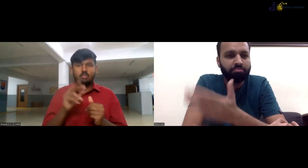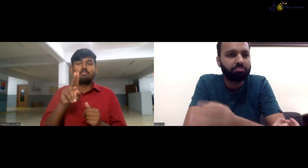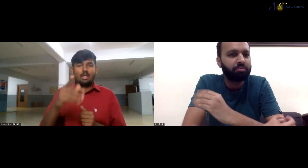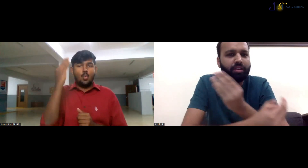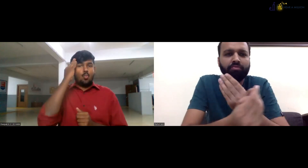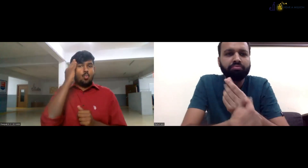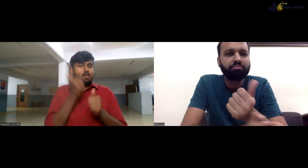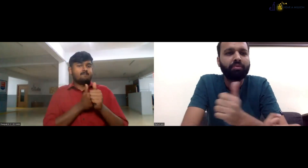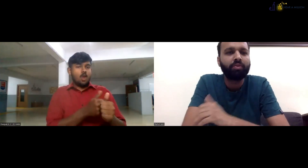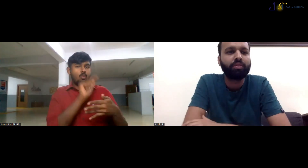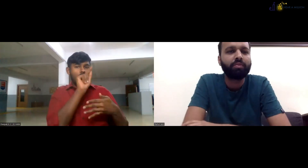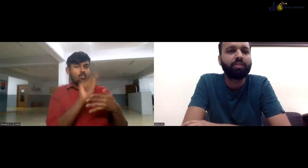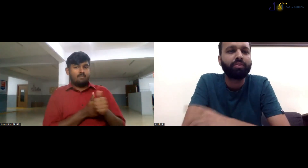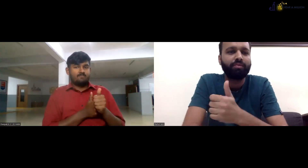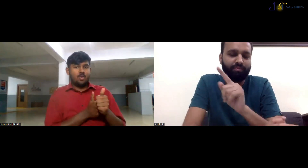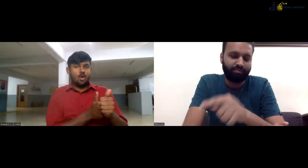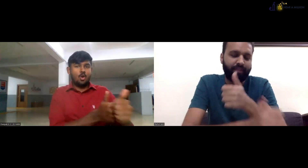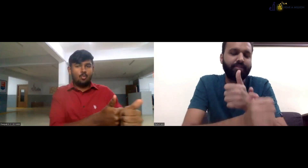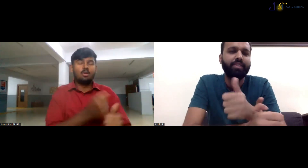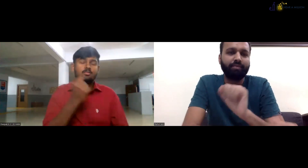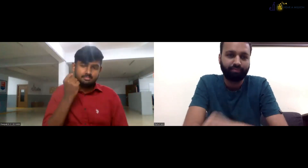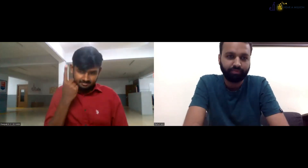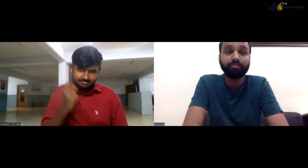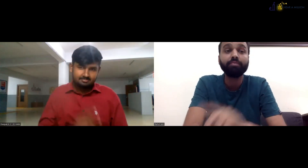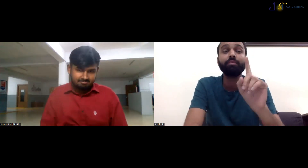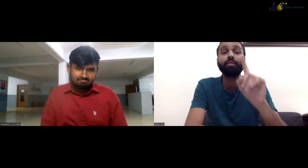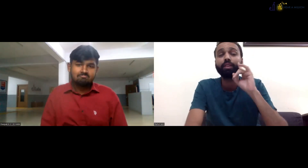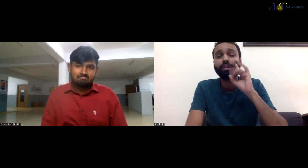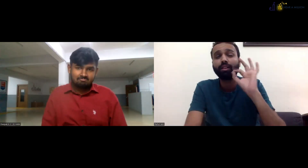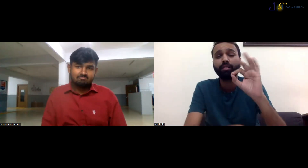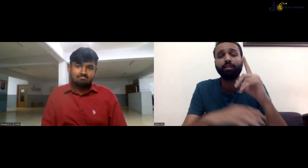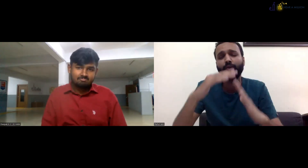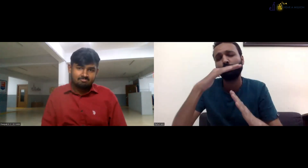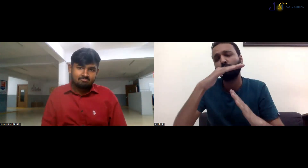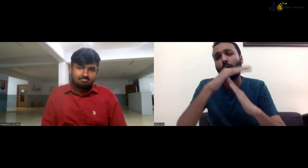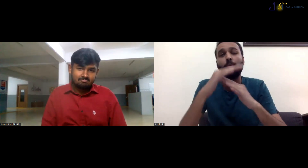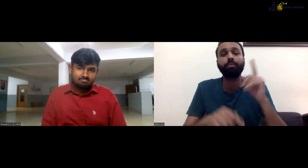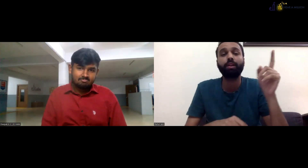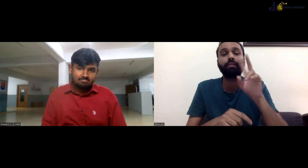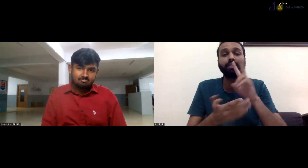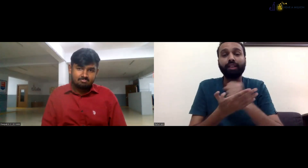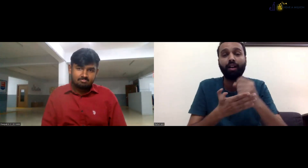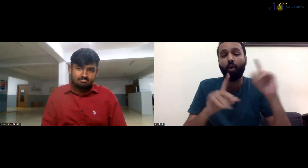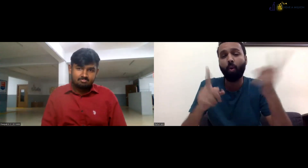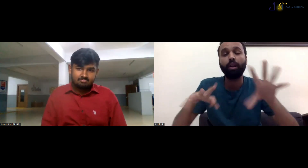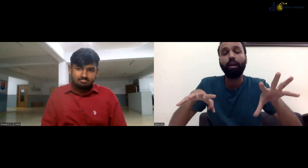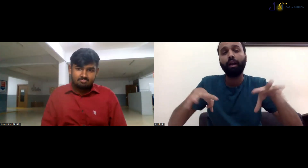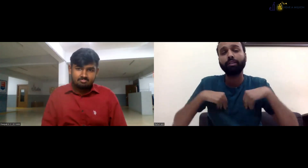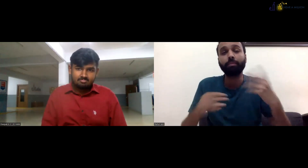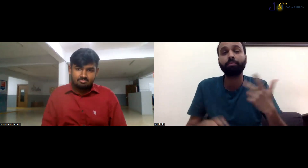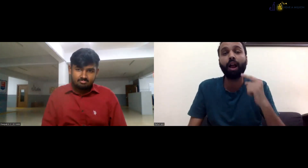visa? Never, not in my travel history, because I've always followed the